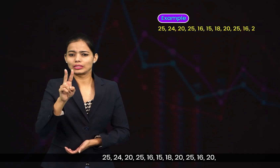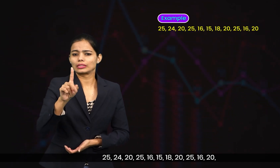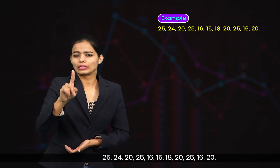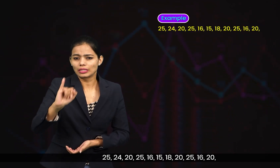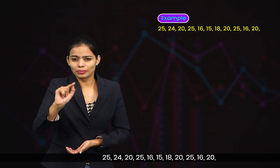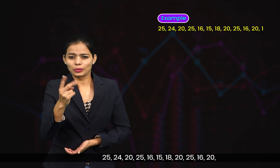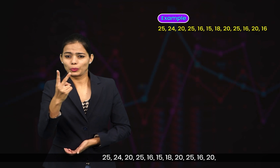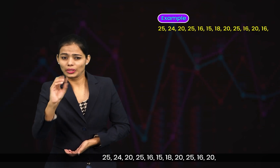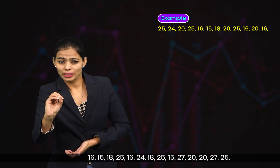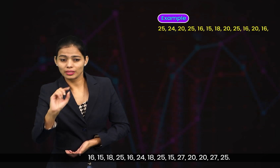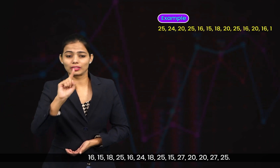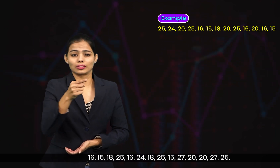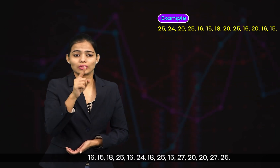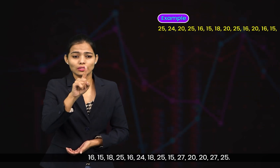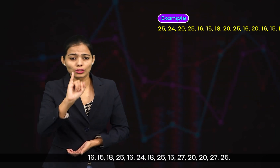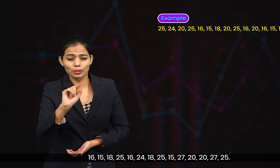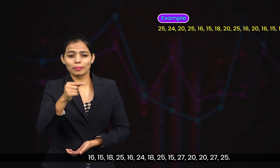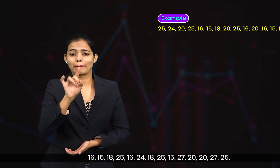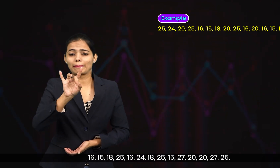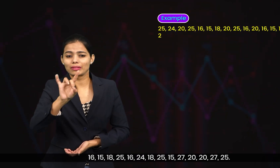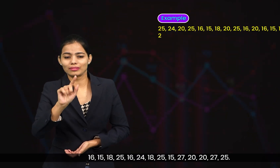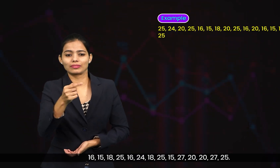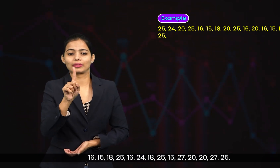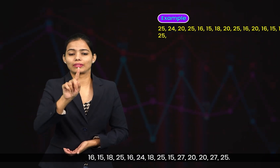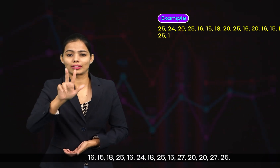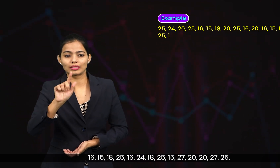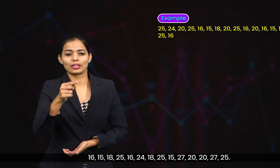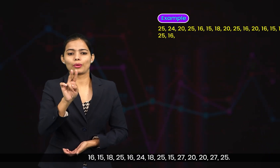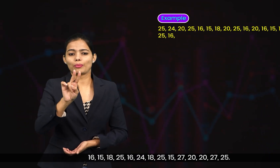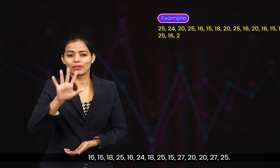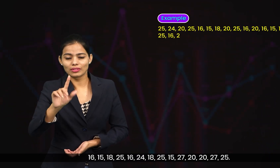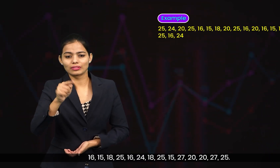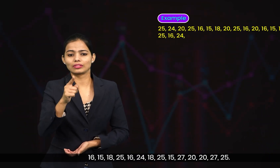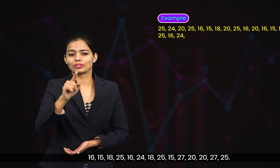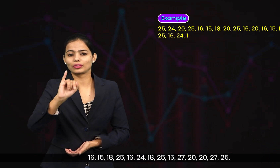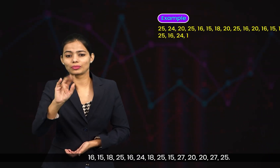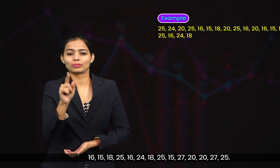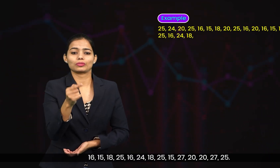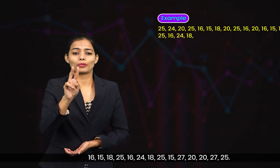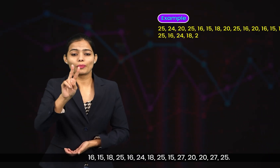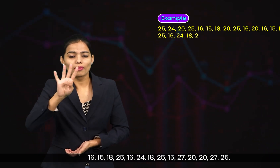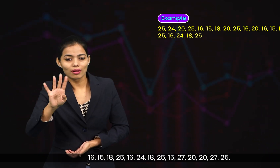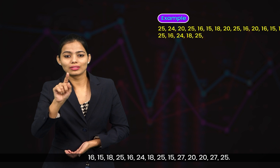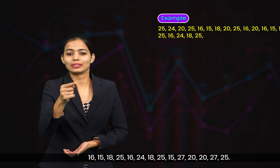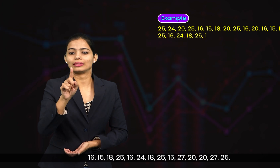16, 20, 16, 15, 18, 25, 16, 24, 18, 25,